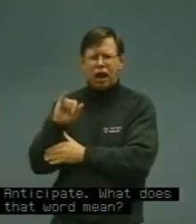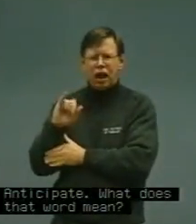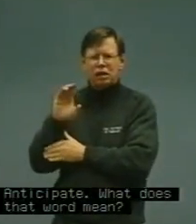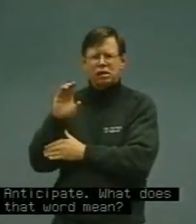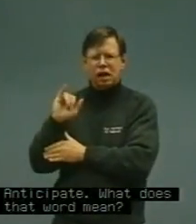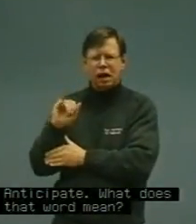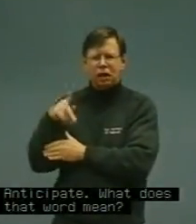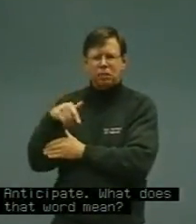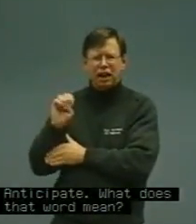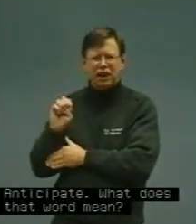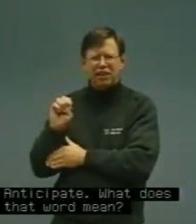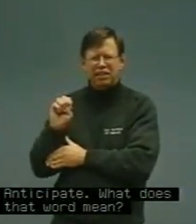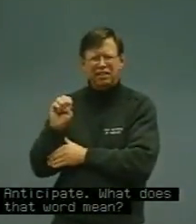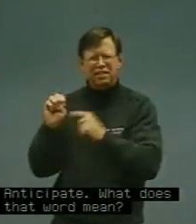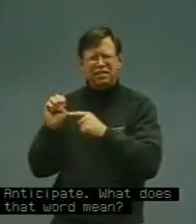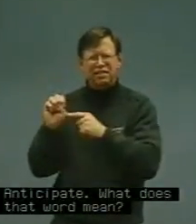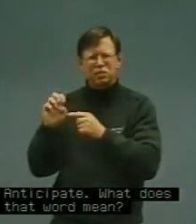Anticipate. What does that word mean?